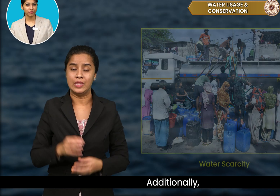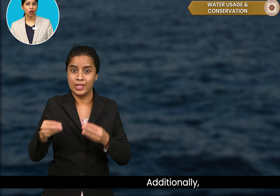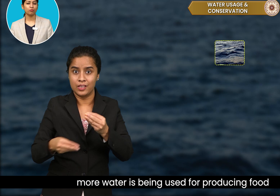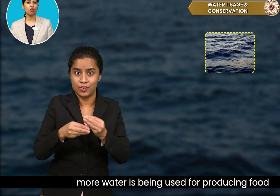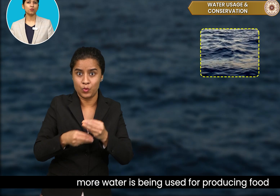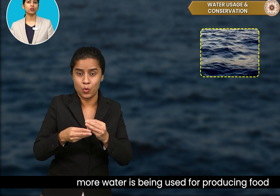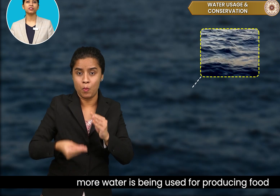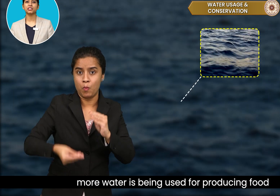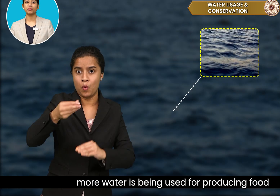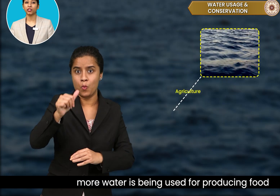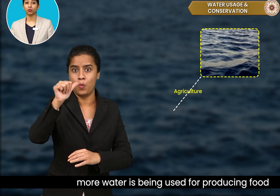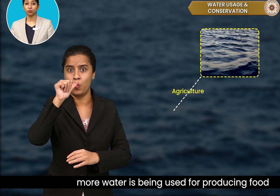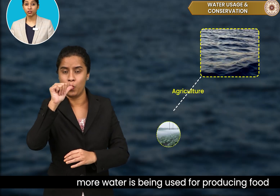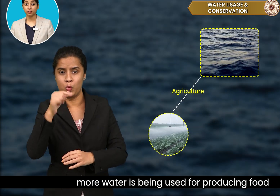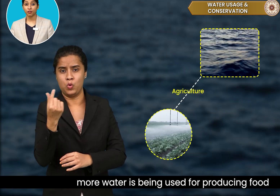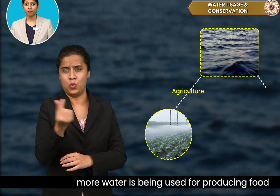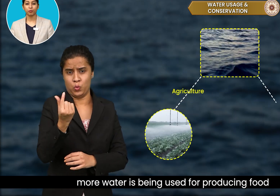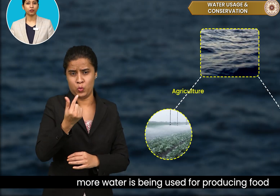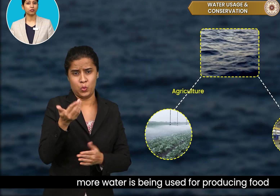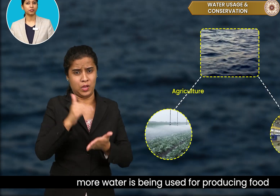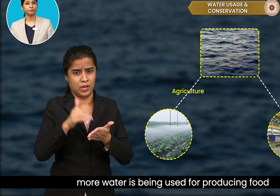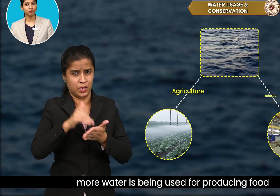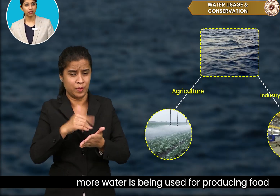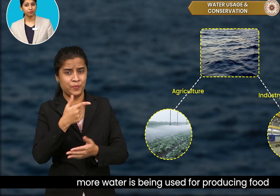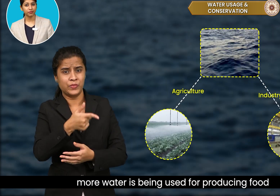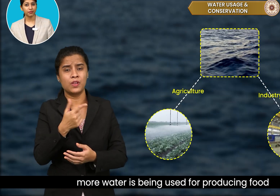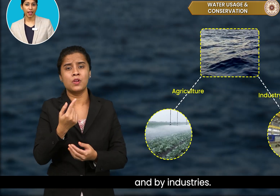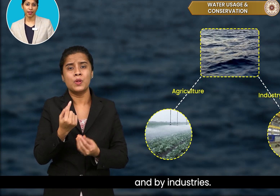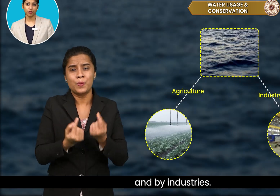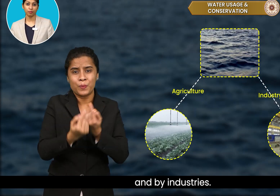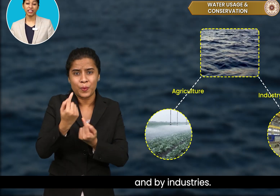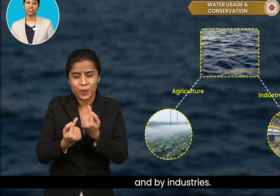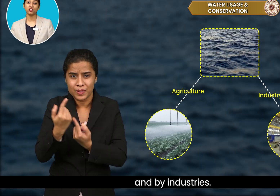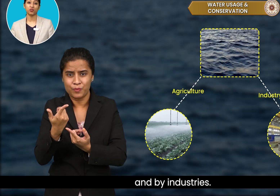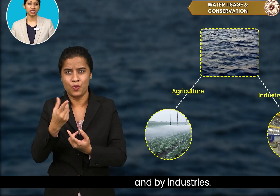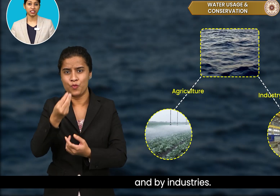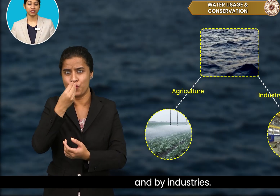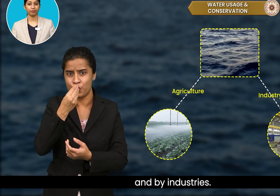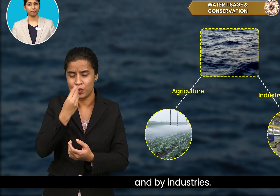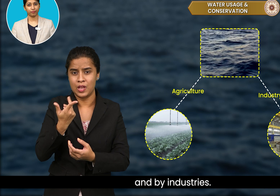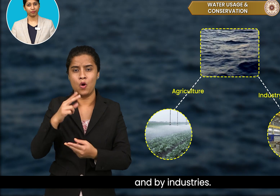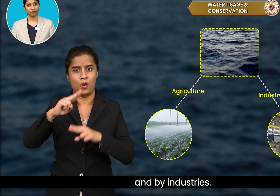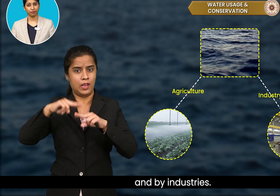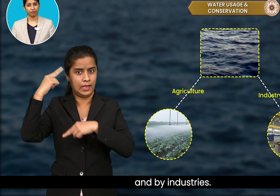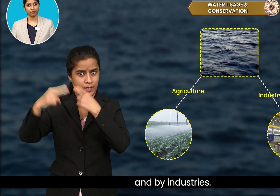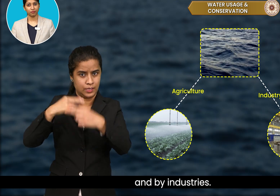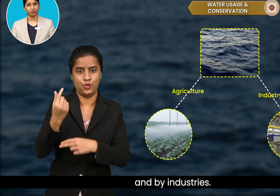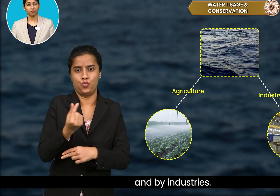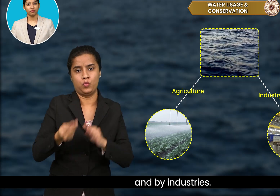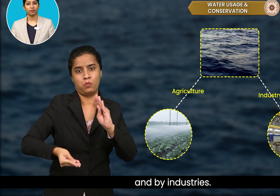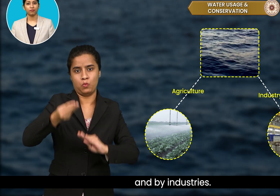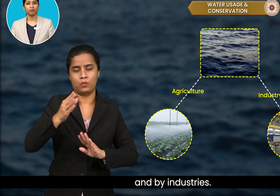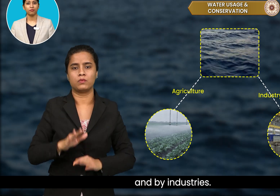Additionally, more water is being used for producing food and by industries.